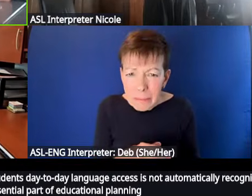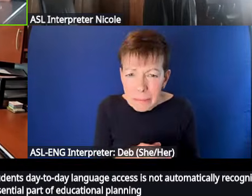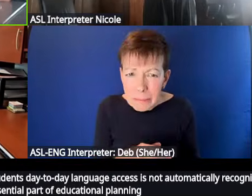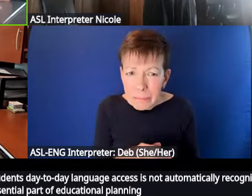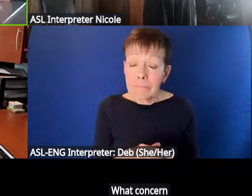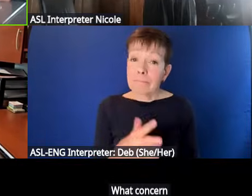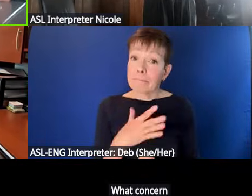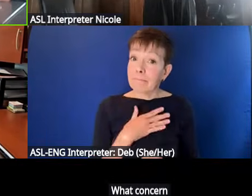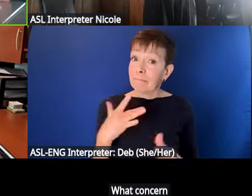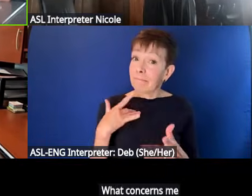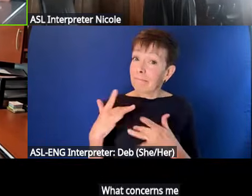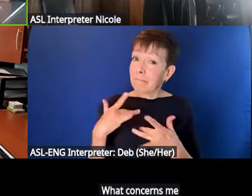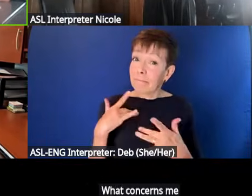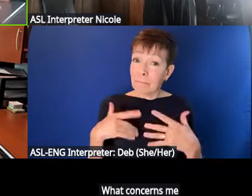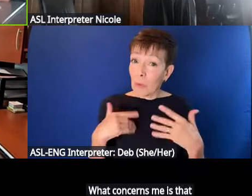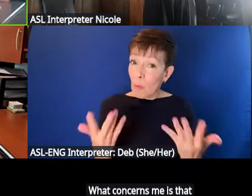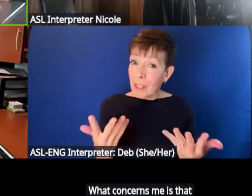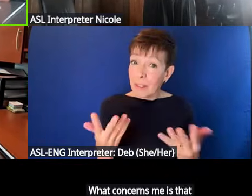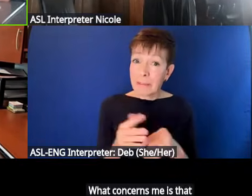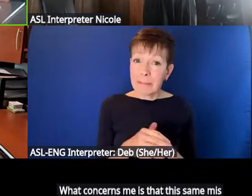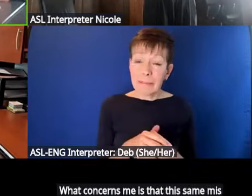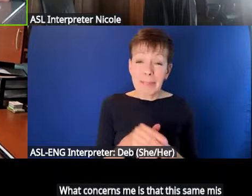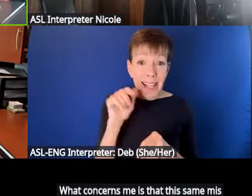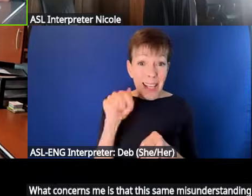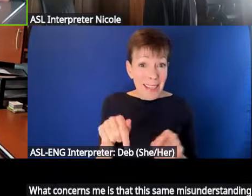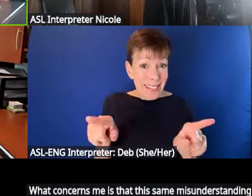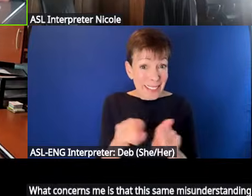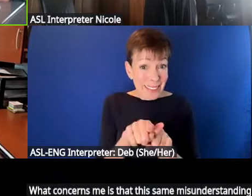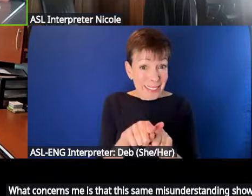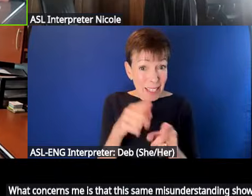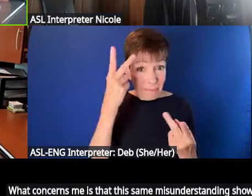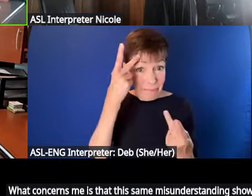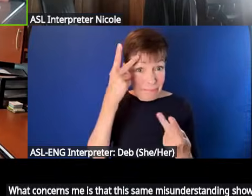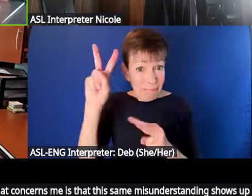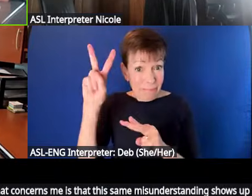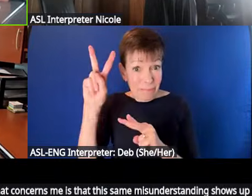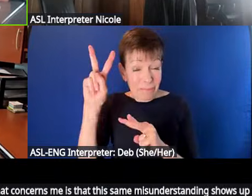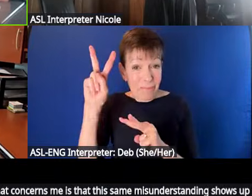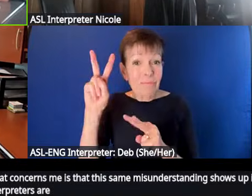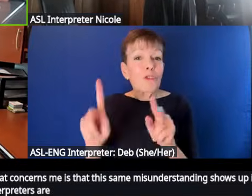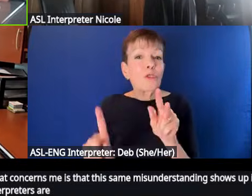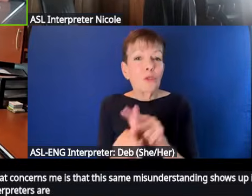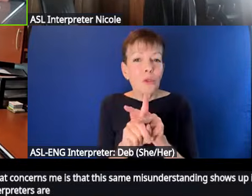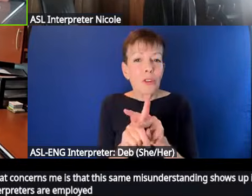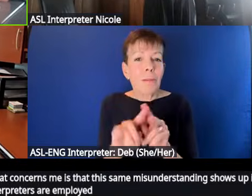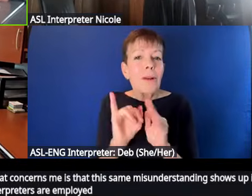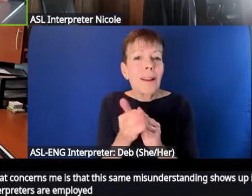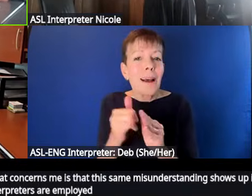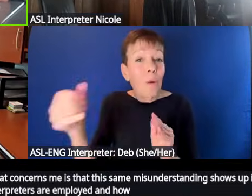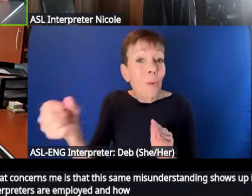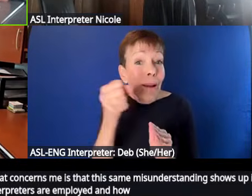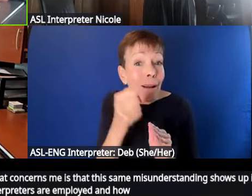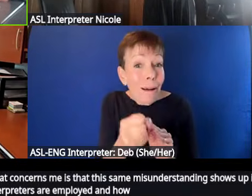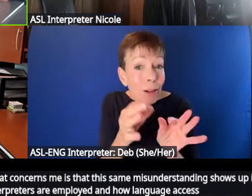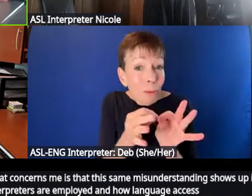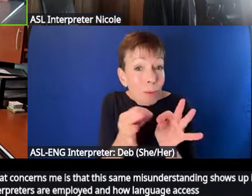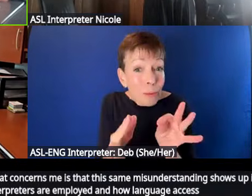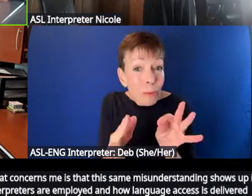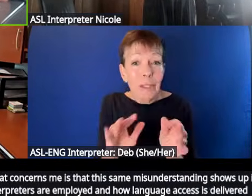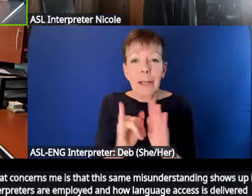concerns me is that this same misunderstanding shows up in the way interpreters are employed and how language access is